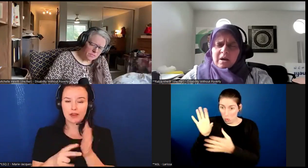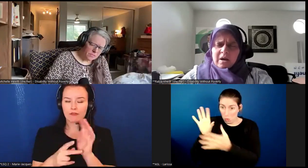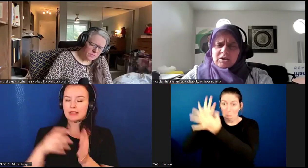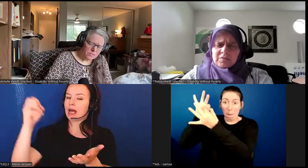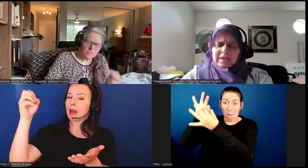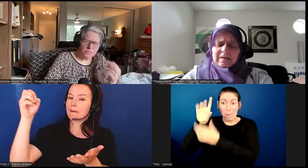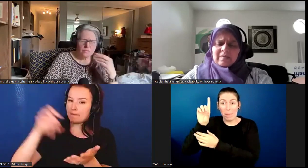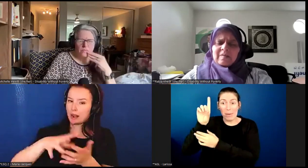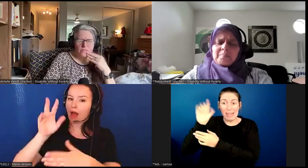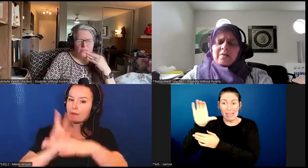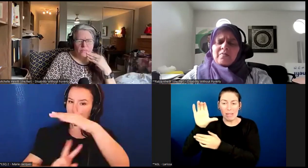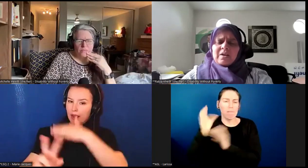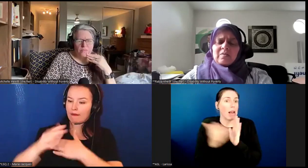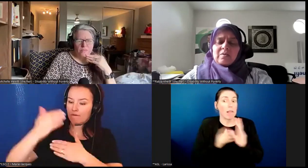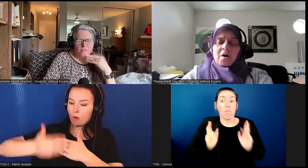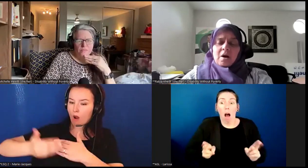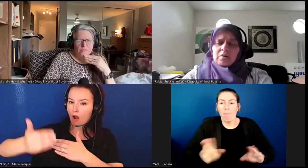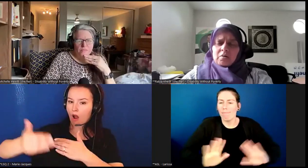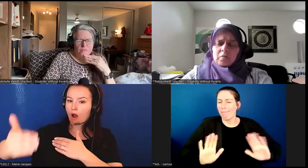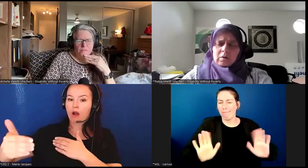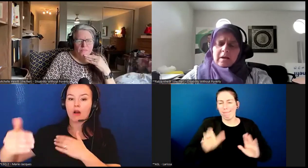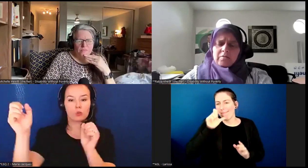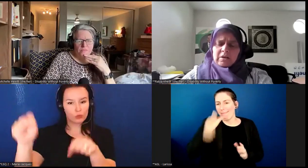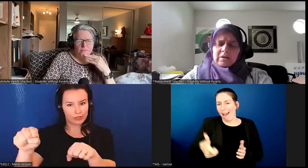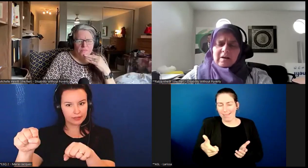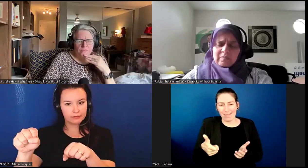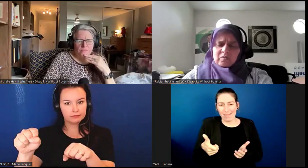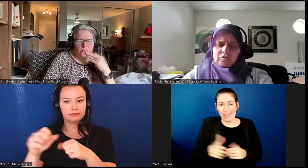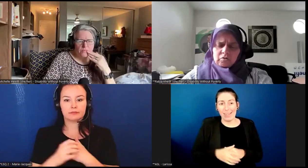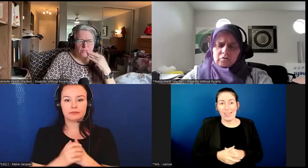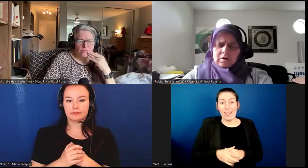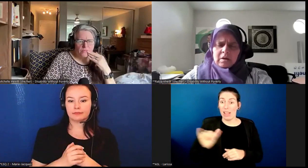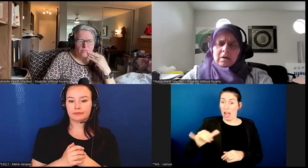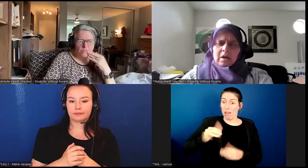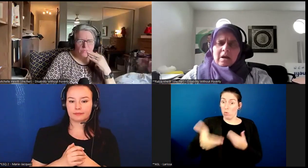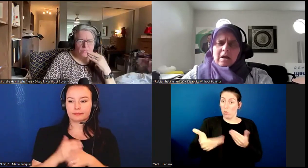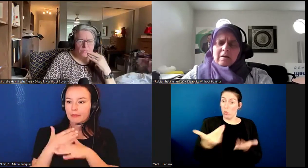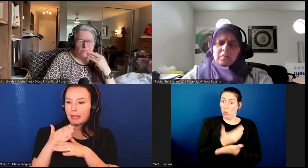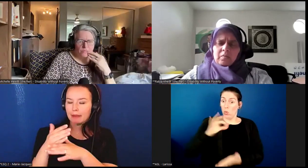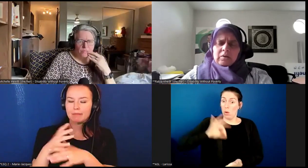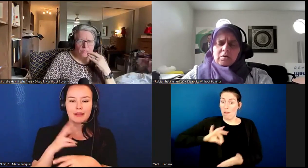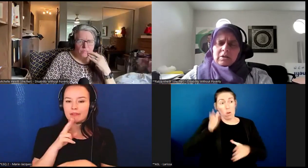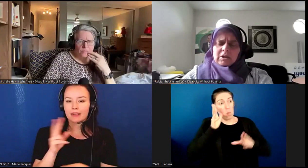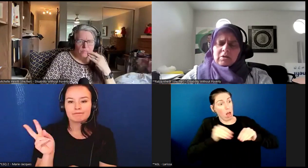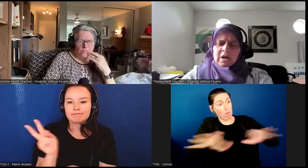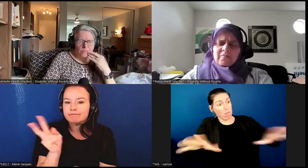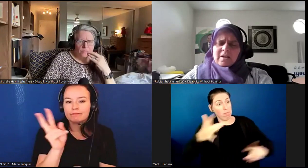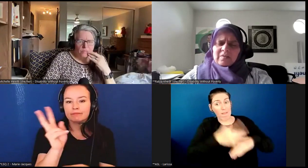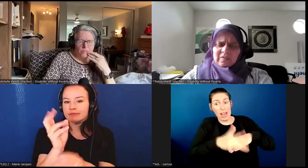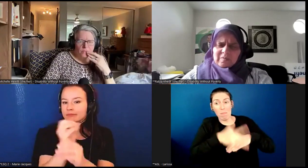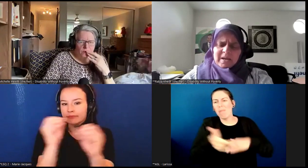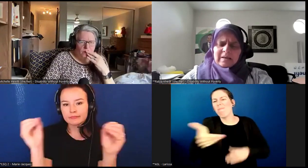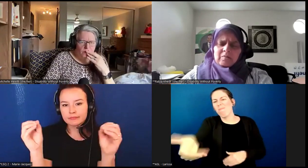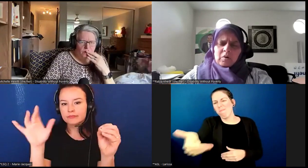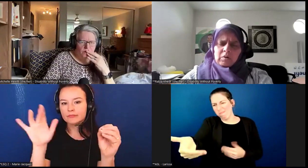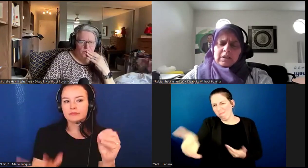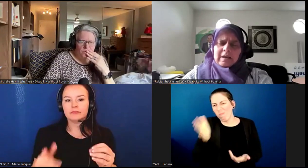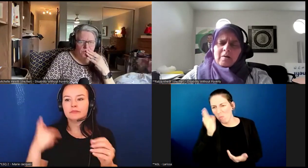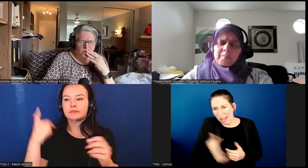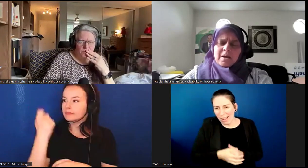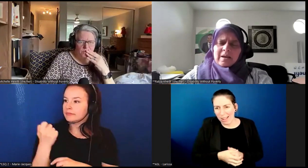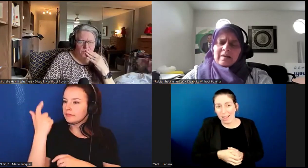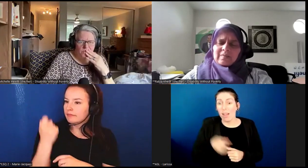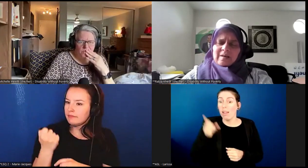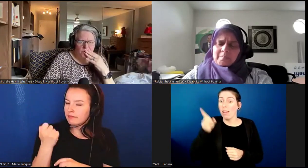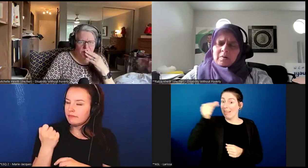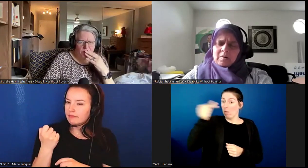mad rush because this benefit is not going to roll out anytime soon. We know that they're kind of anticipating rolling it